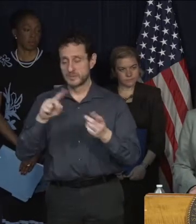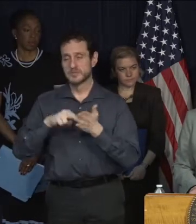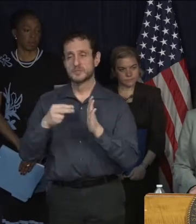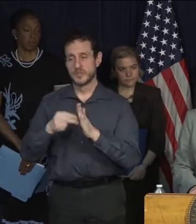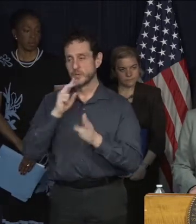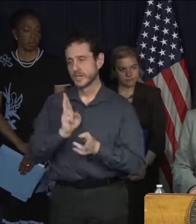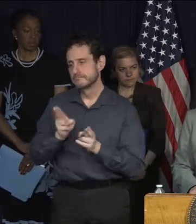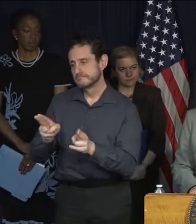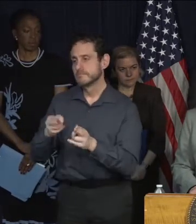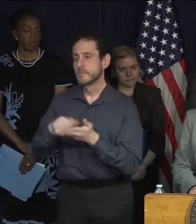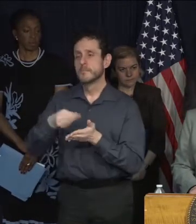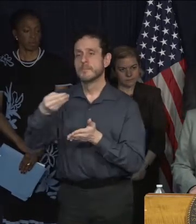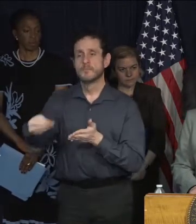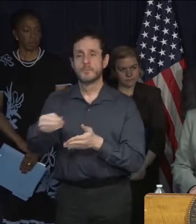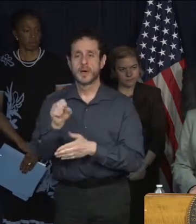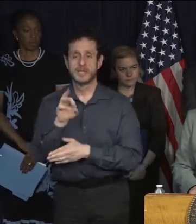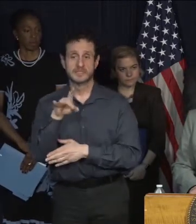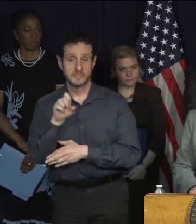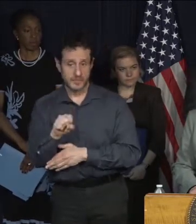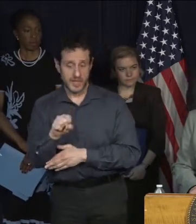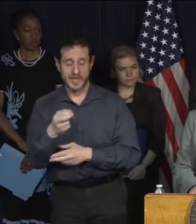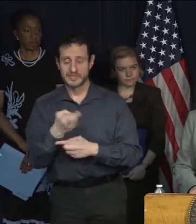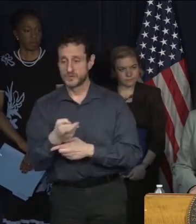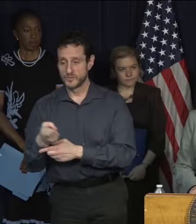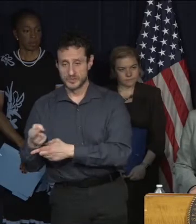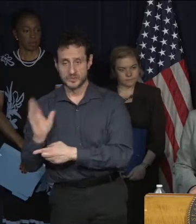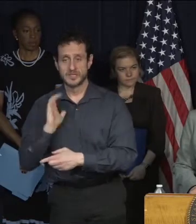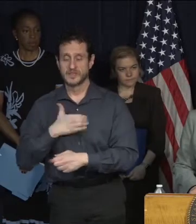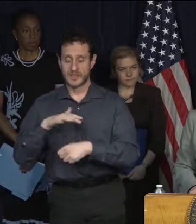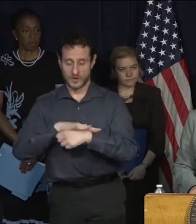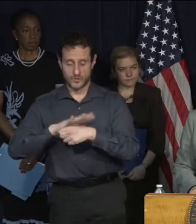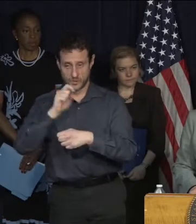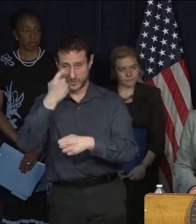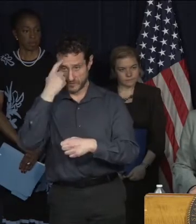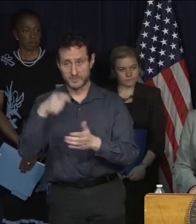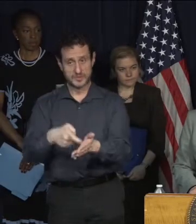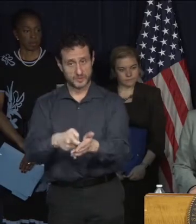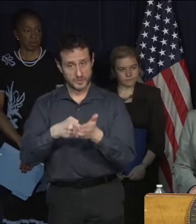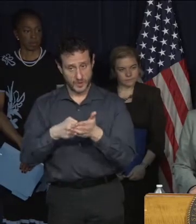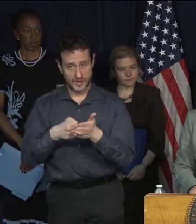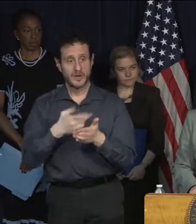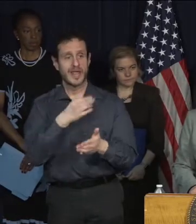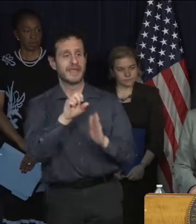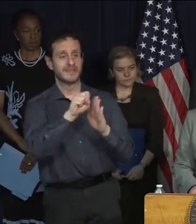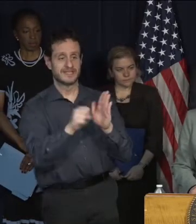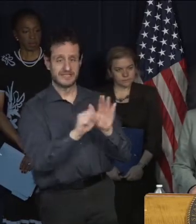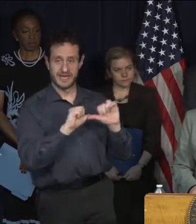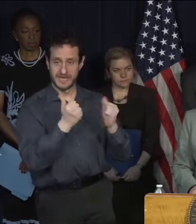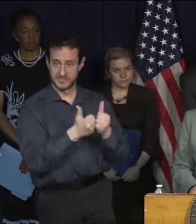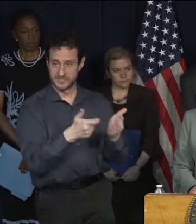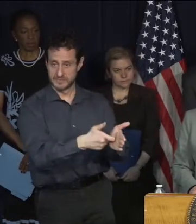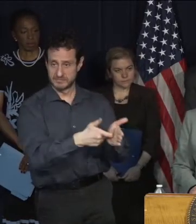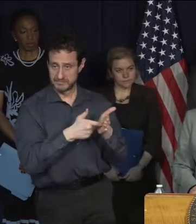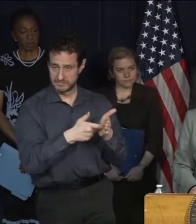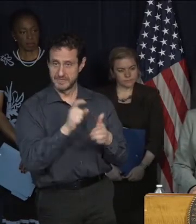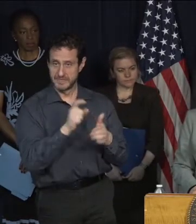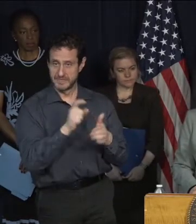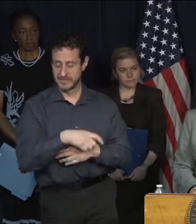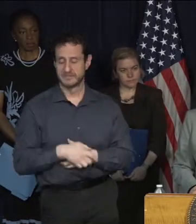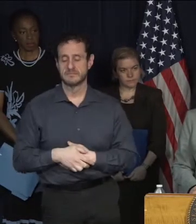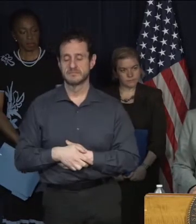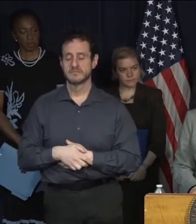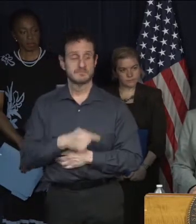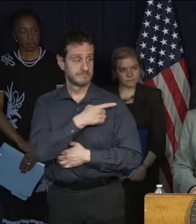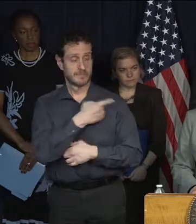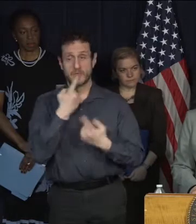of supplies and other resources needed by our local governments and state agencies. Another key point to this